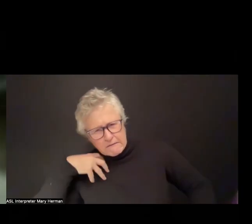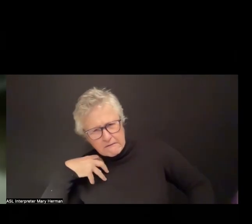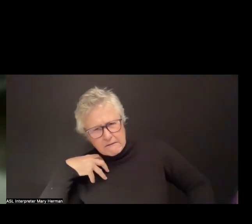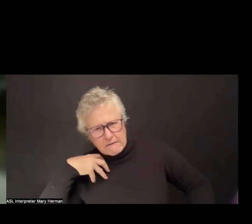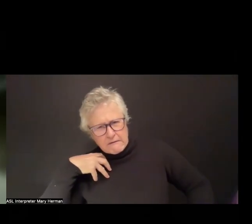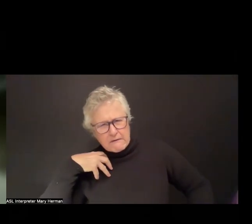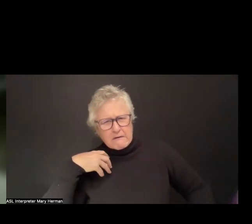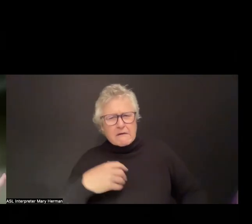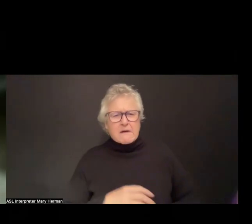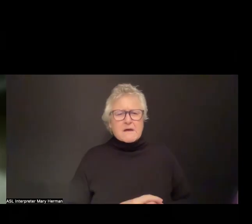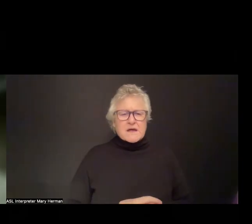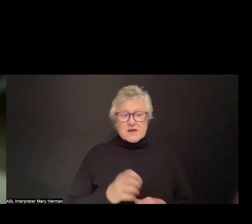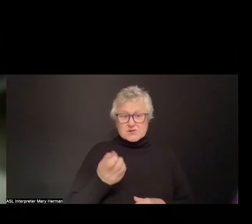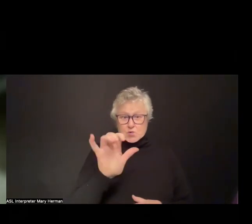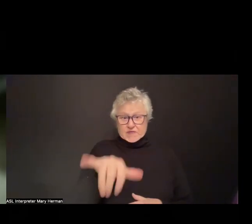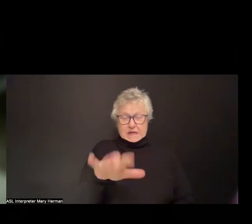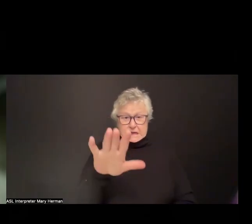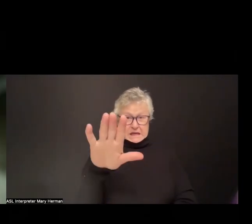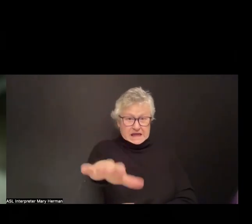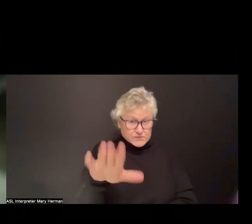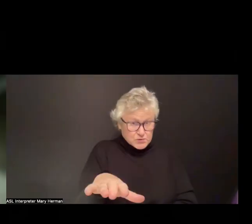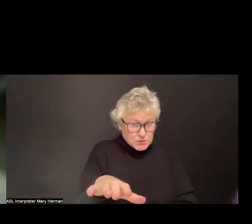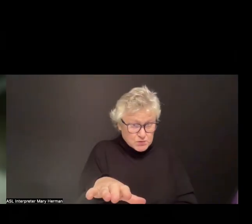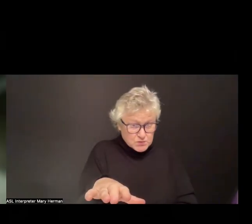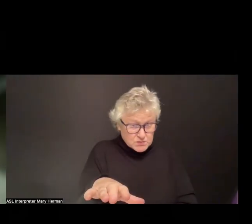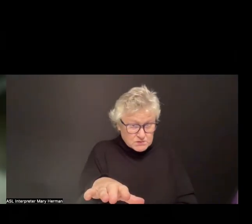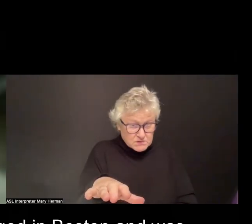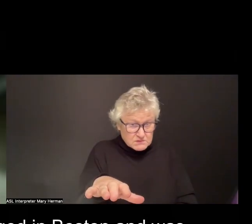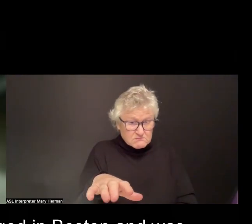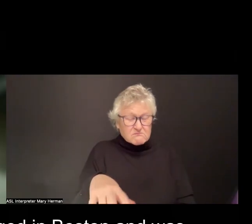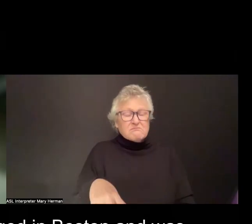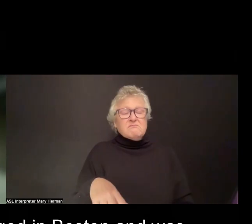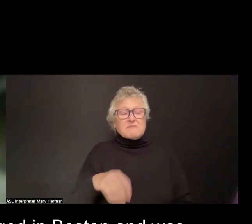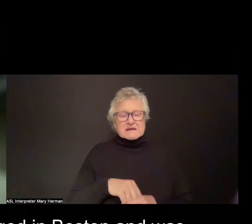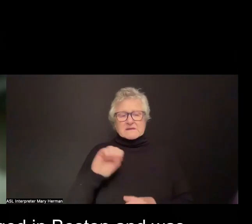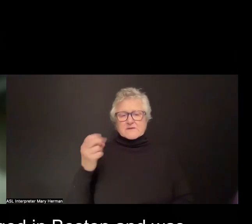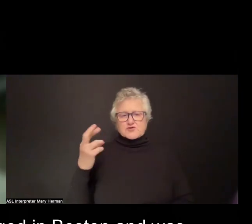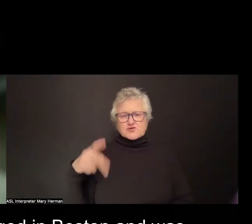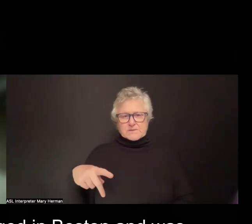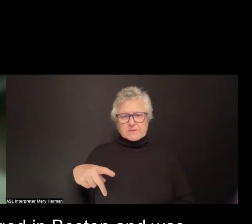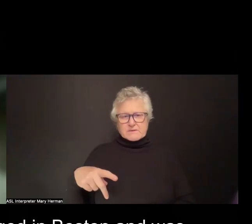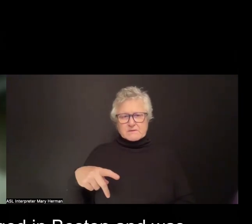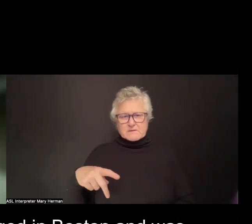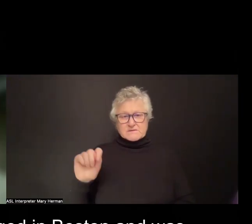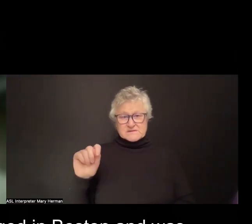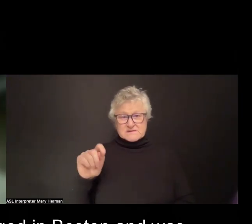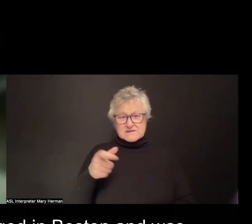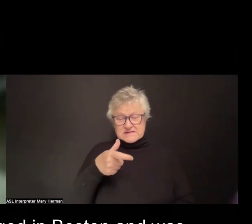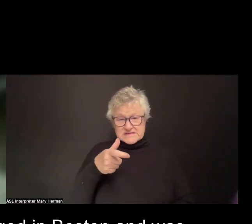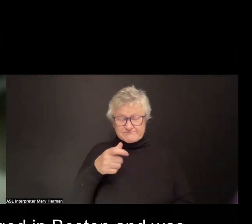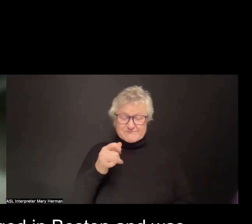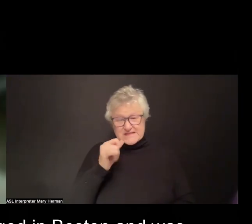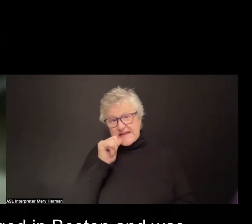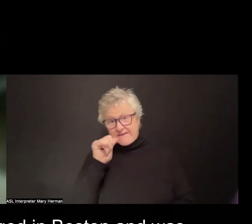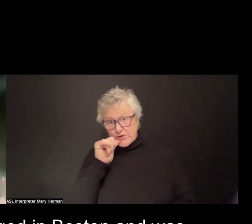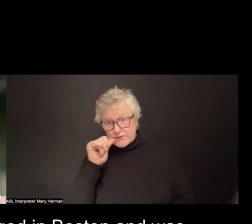to give you an aside. William Fly was a real person. He was actually hanged in Boston and was the subject